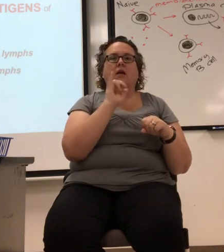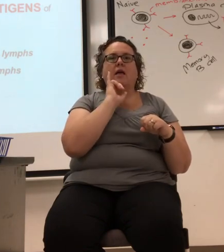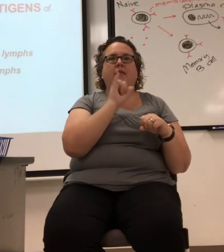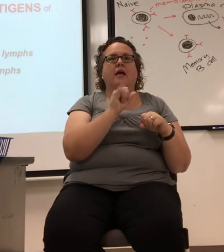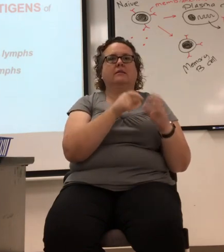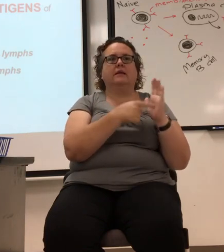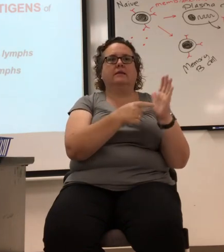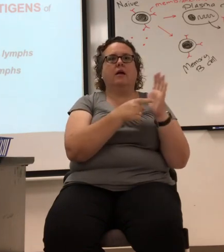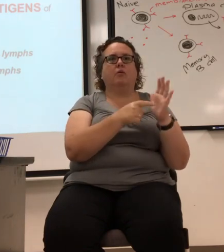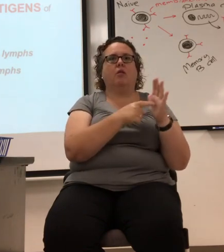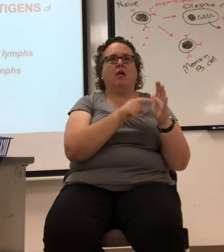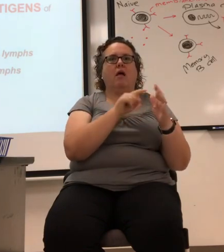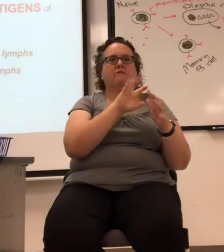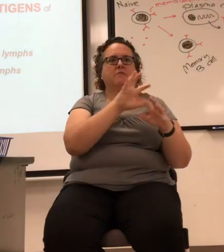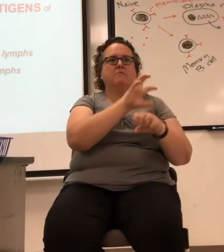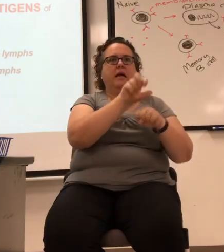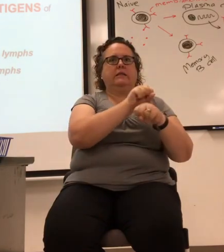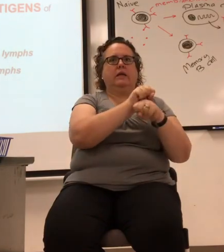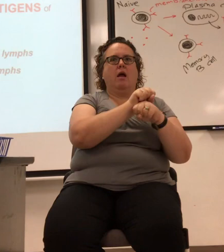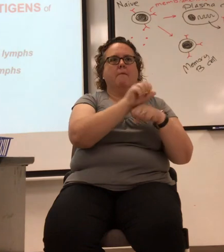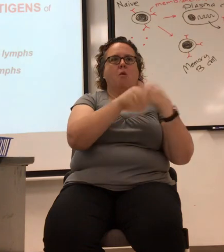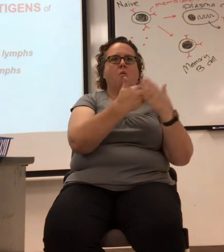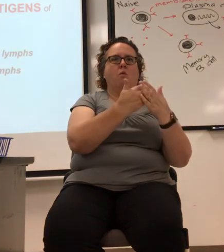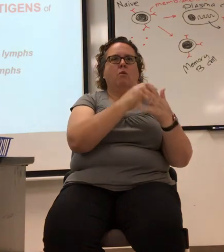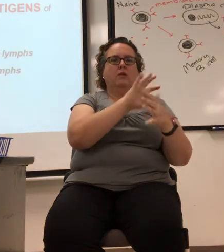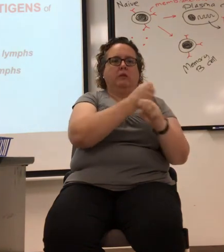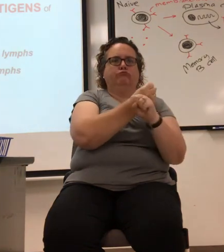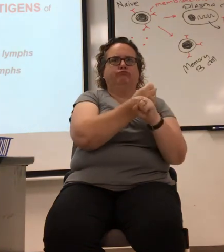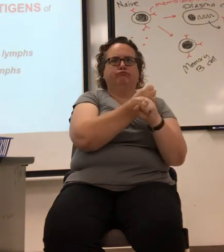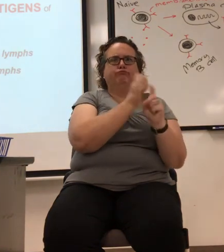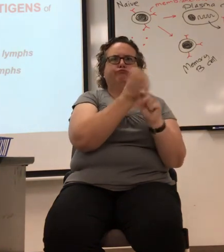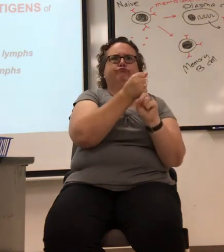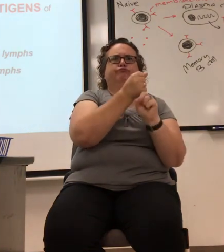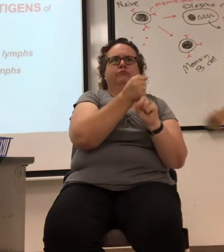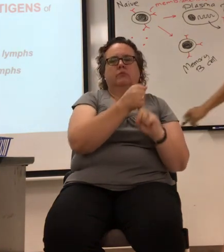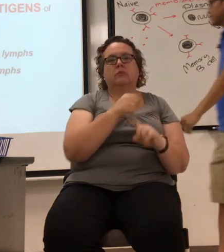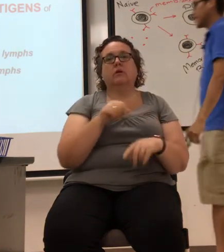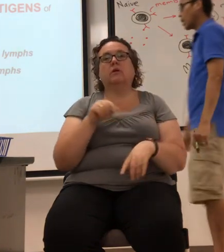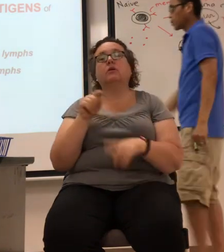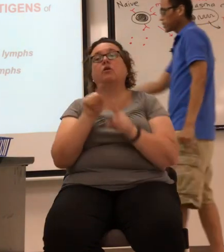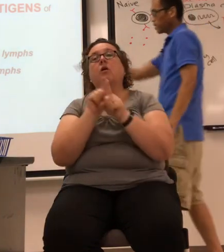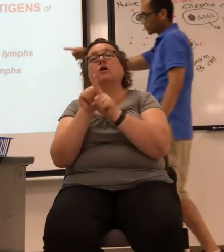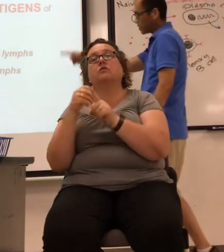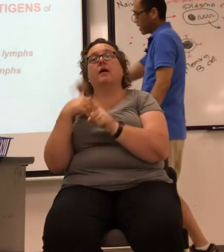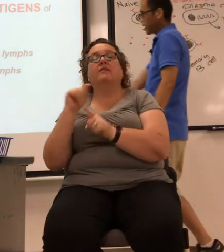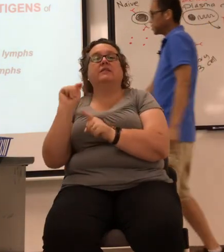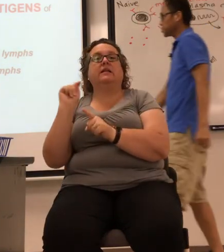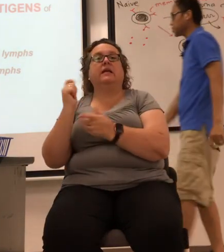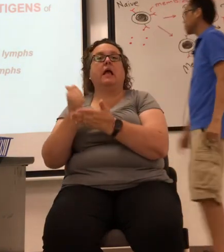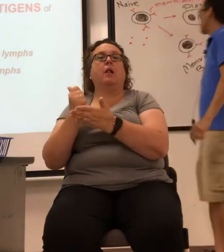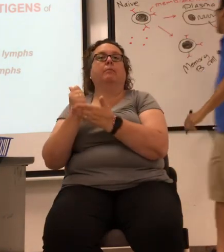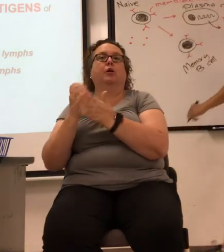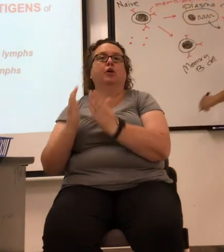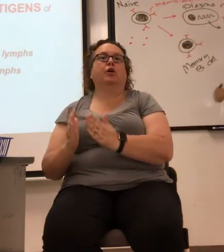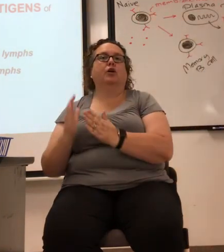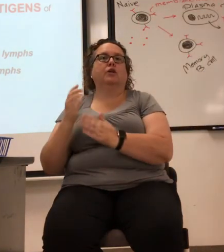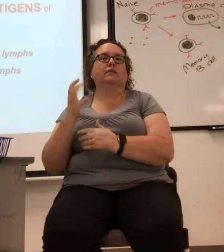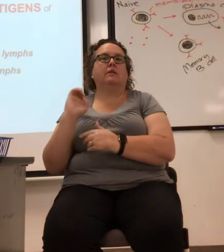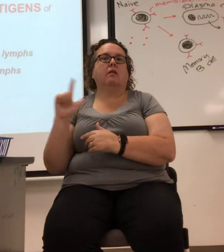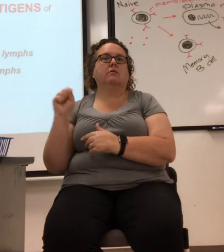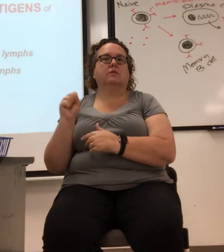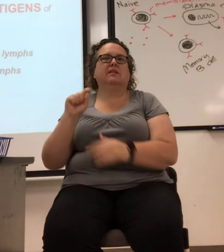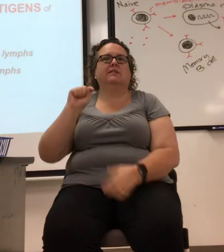binding up the foreign invader. All right, so you also have T helper cells, TH,